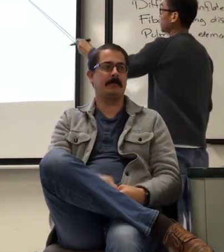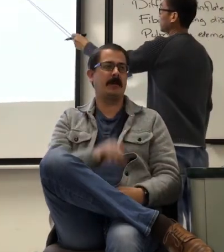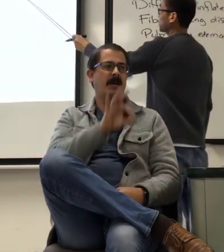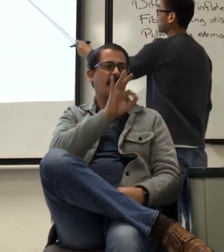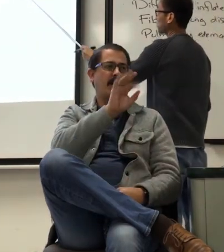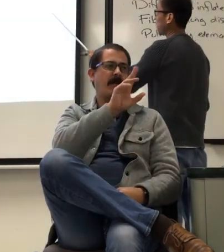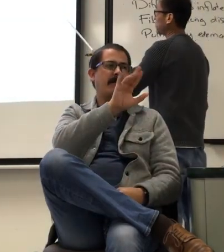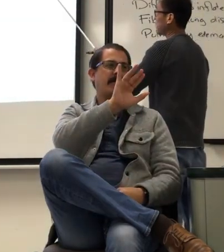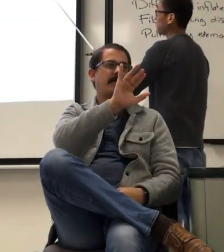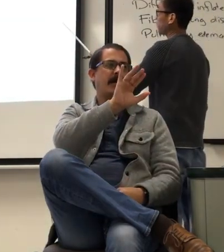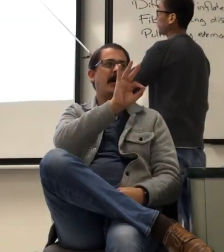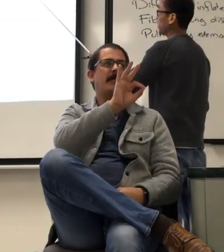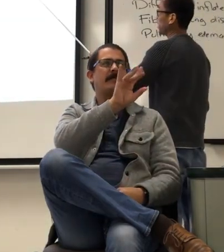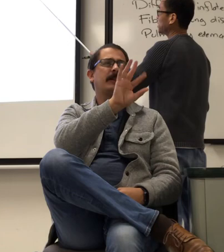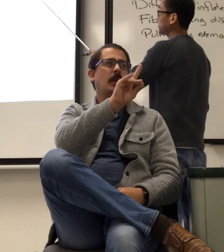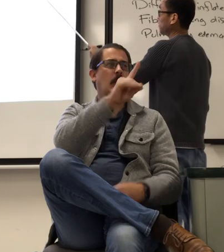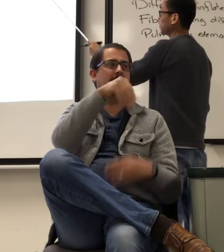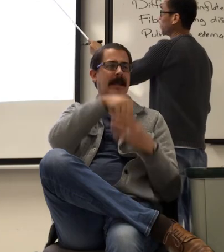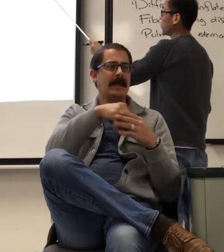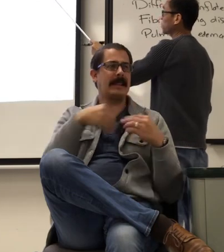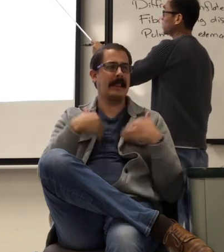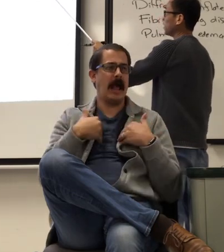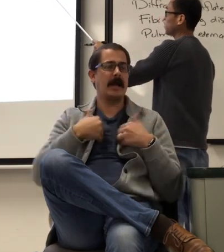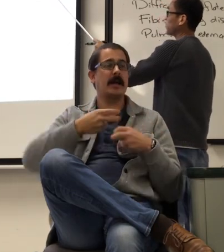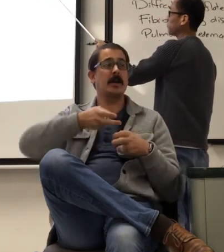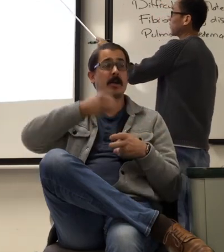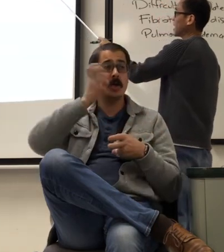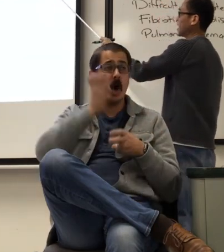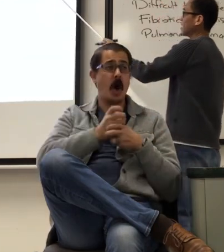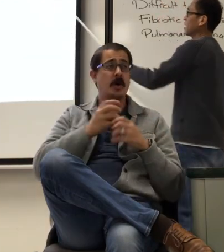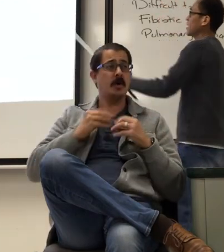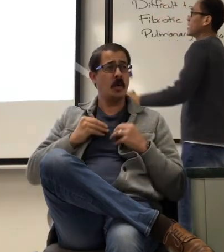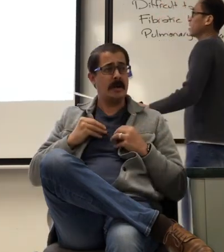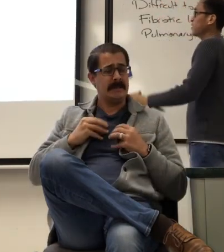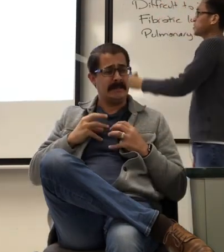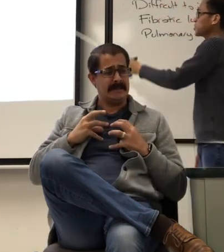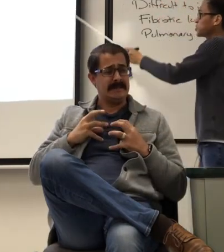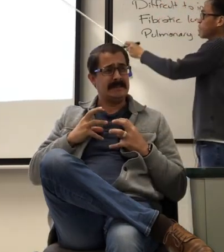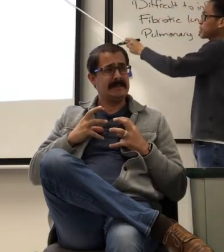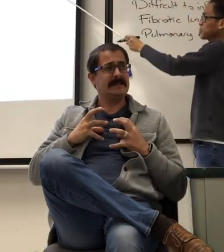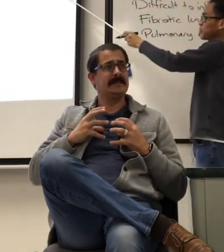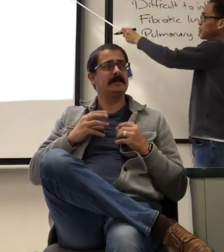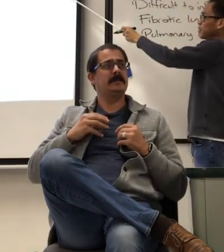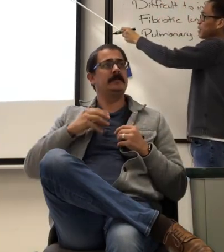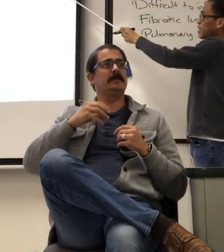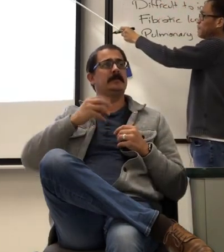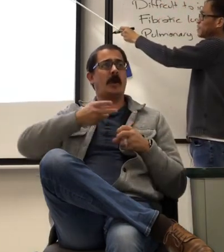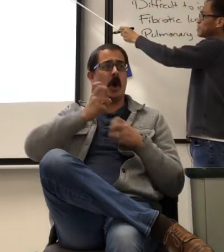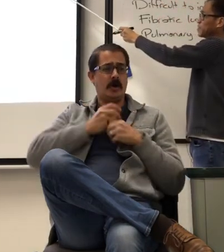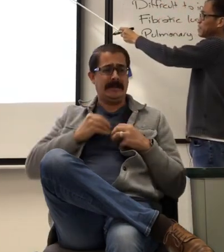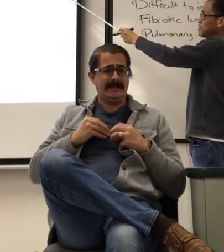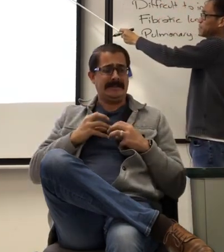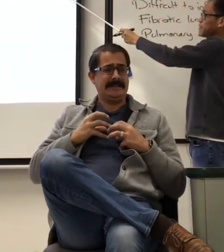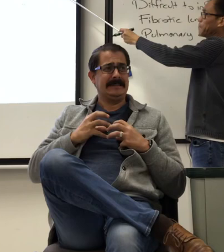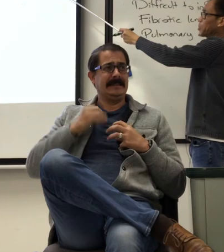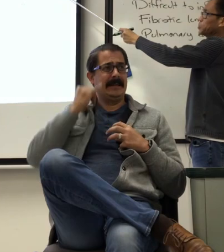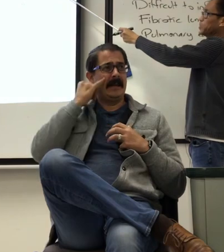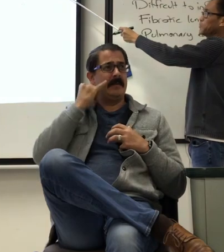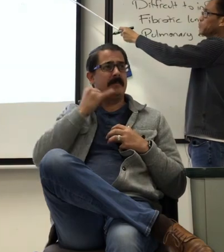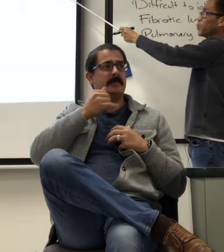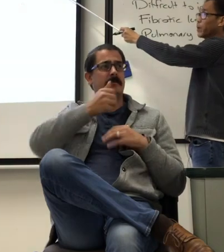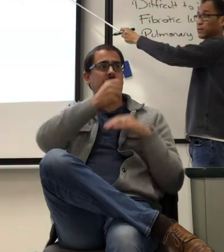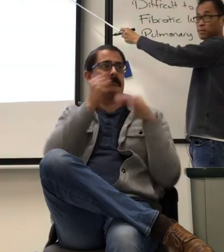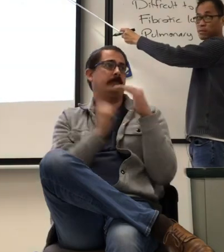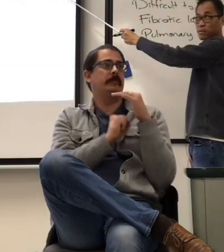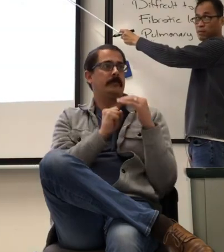and this is surrounded by fluid. It's difficult to inflate this structure if it's submerged